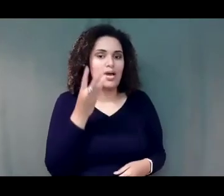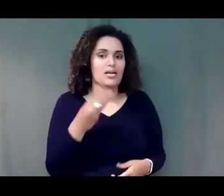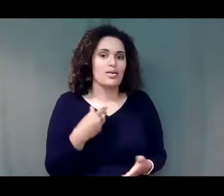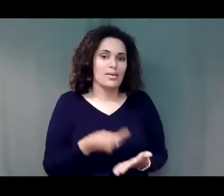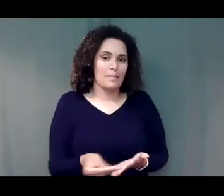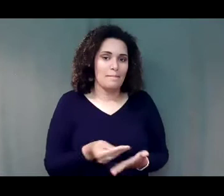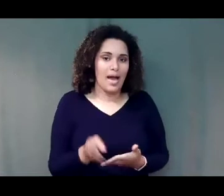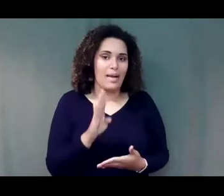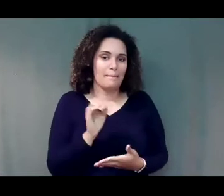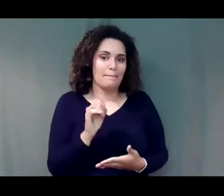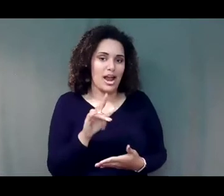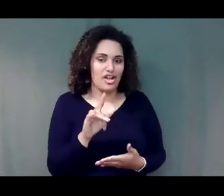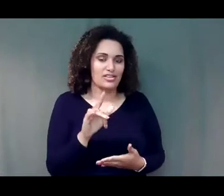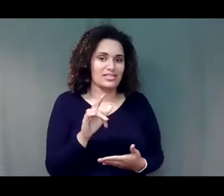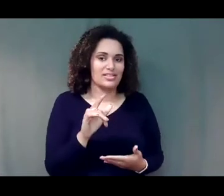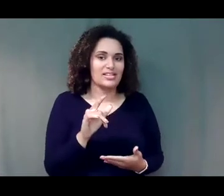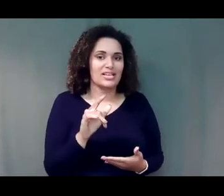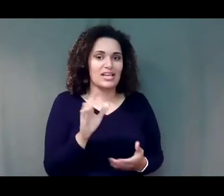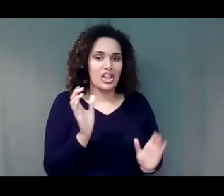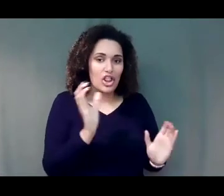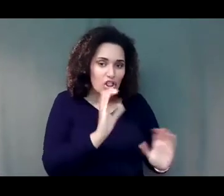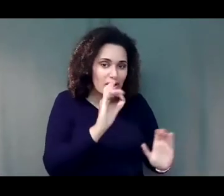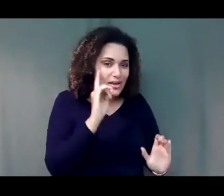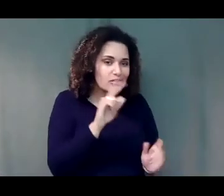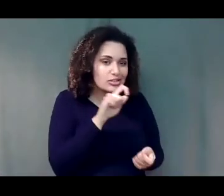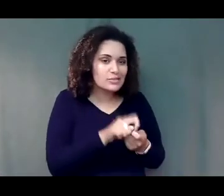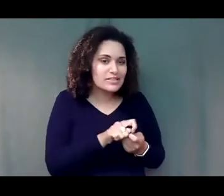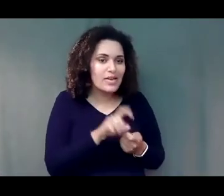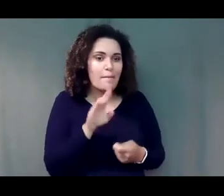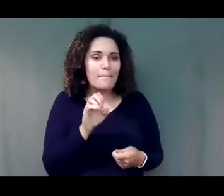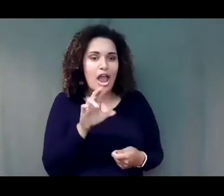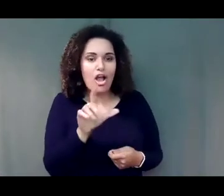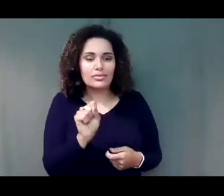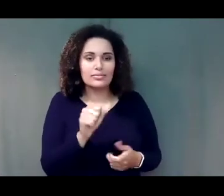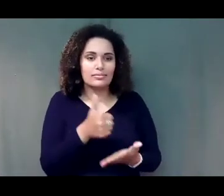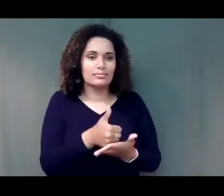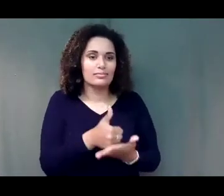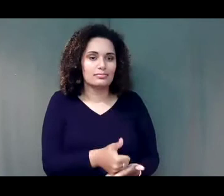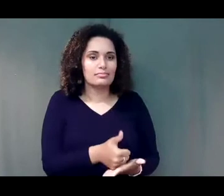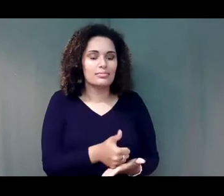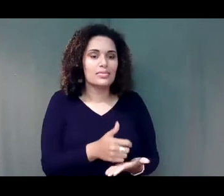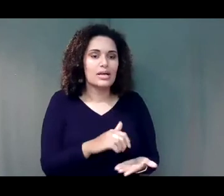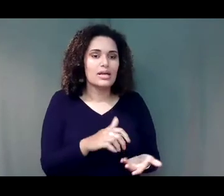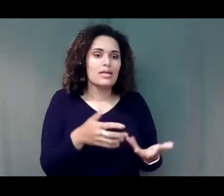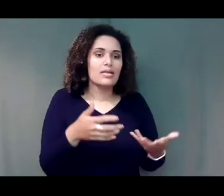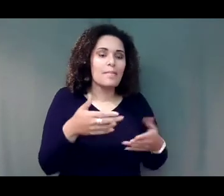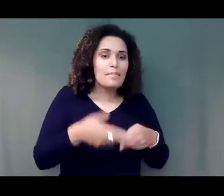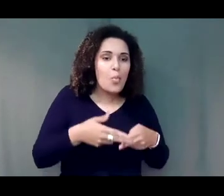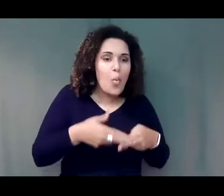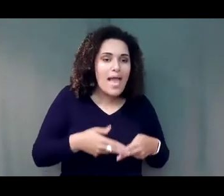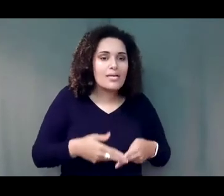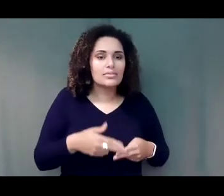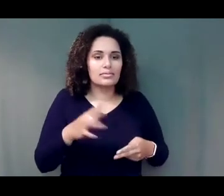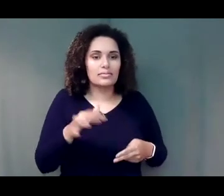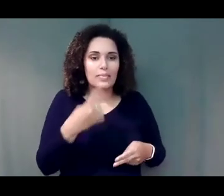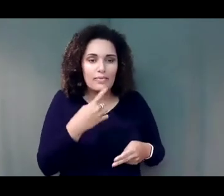don't go to barrels too much. We try to look for specifically barrels that help with the palate weight and the